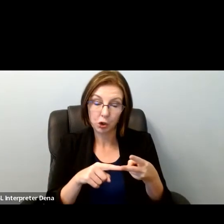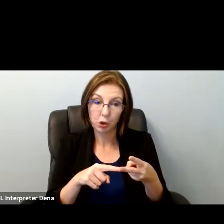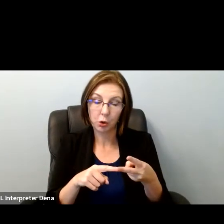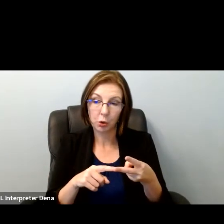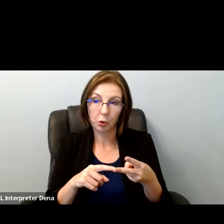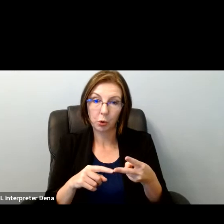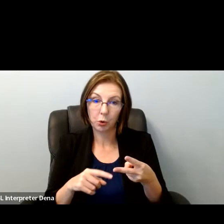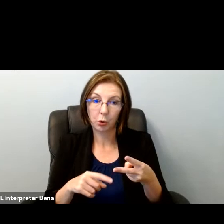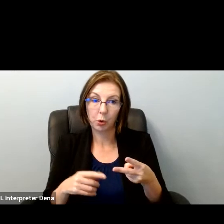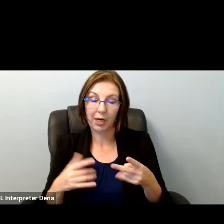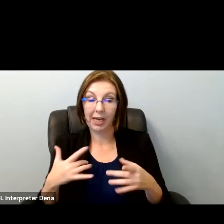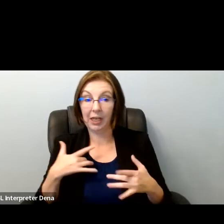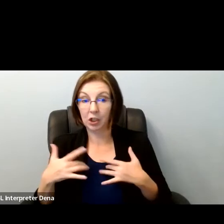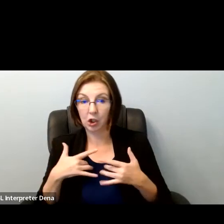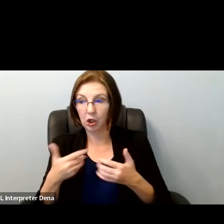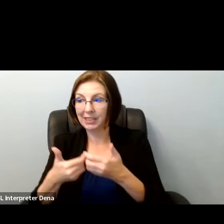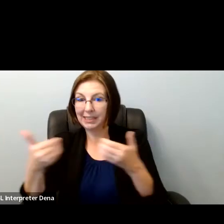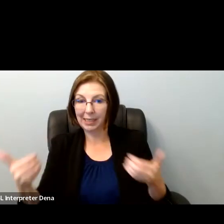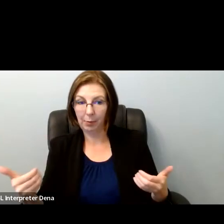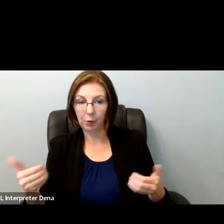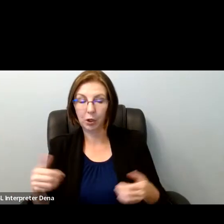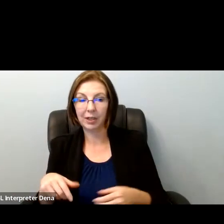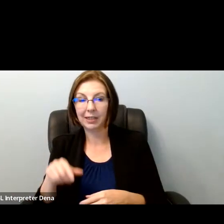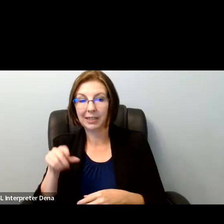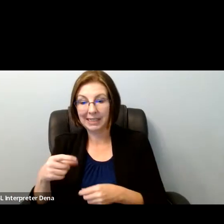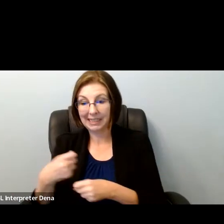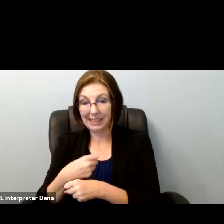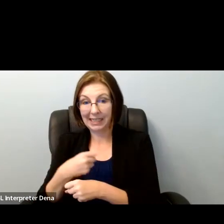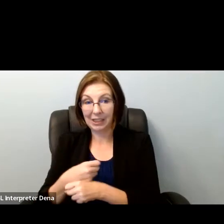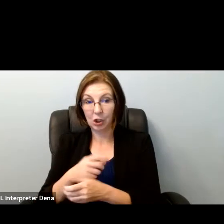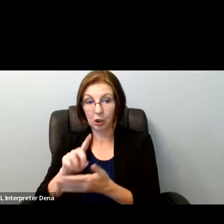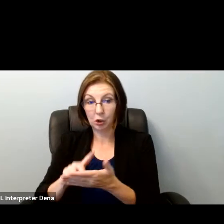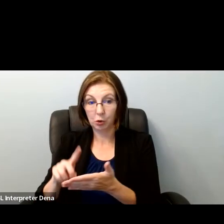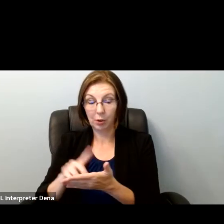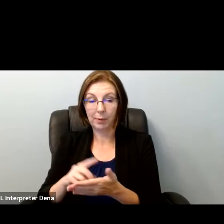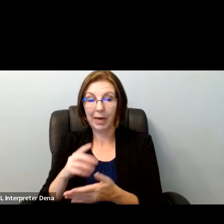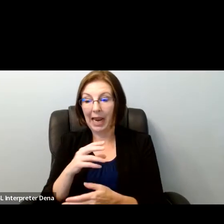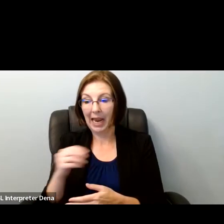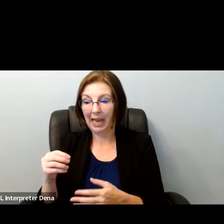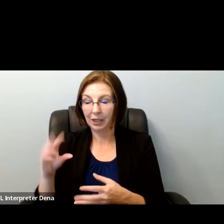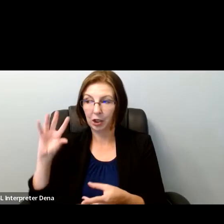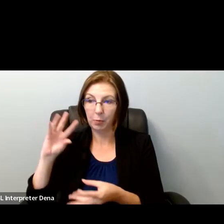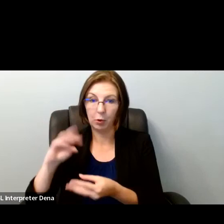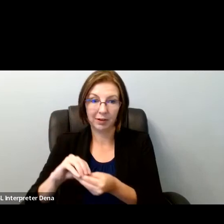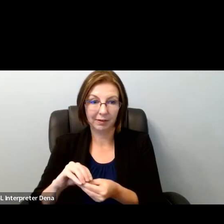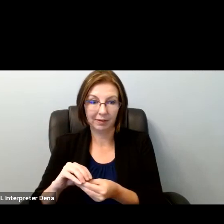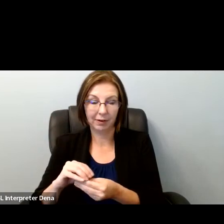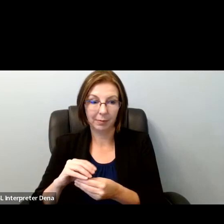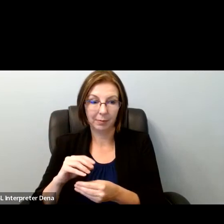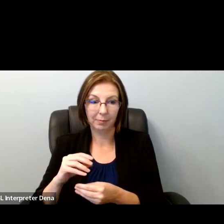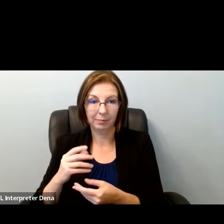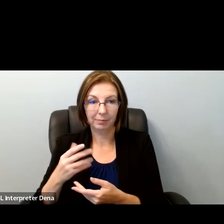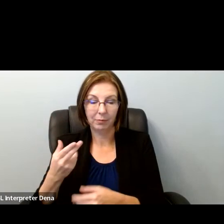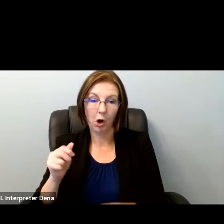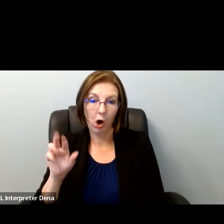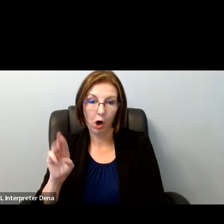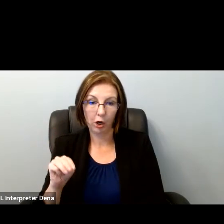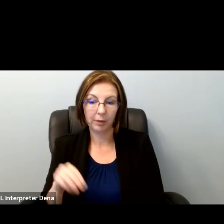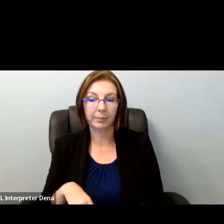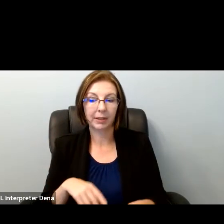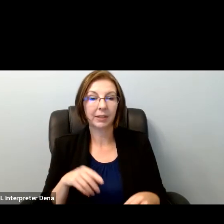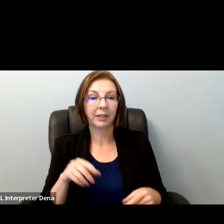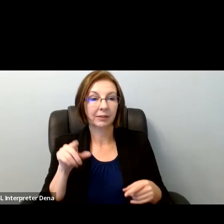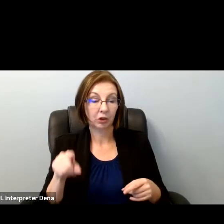AI ethics standards, statistical discrimination and cumulative harm. She answered questions from the board members. If there are